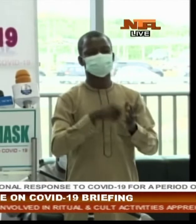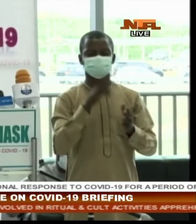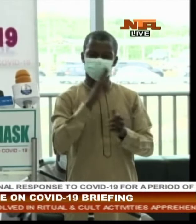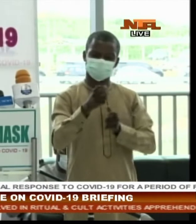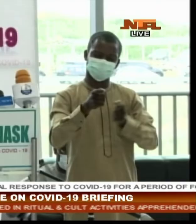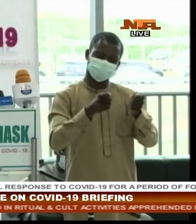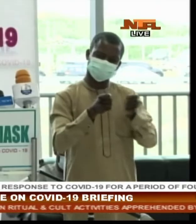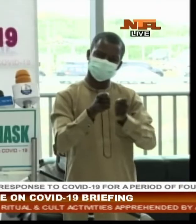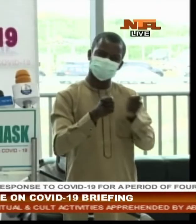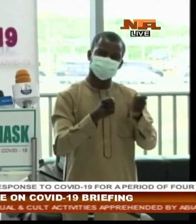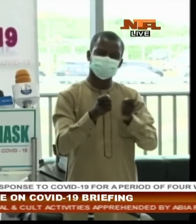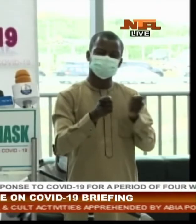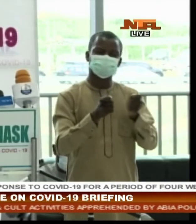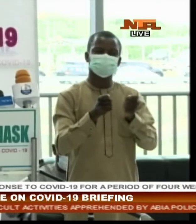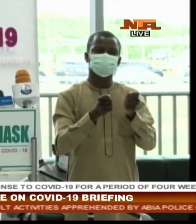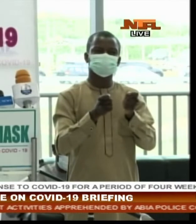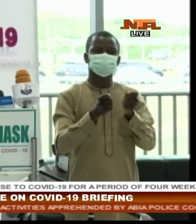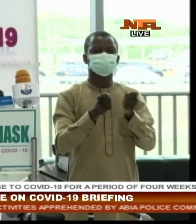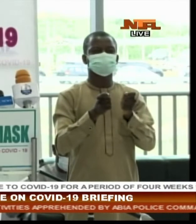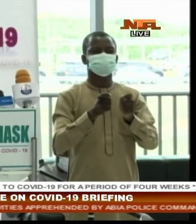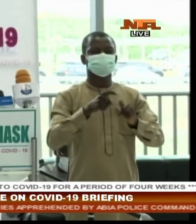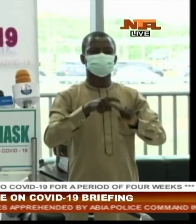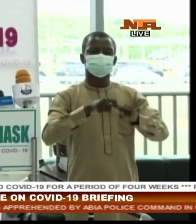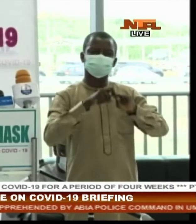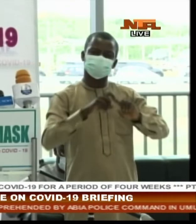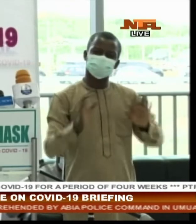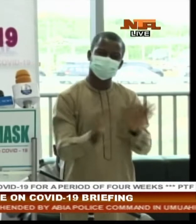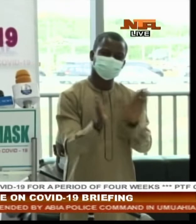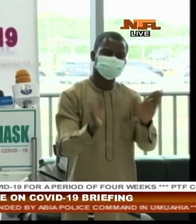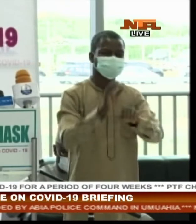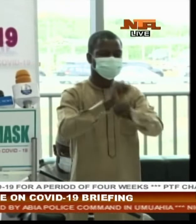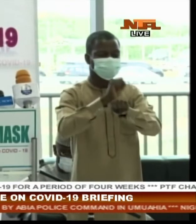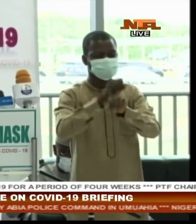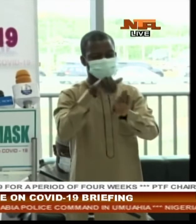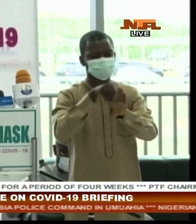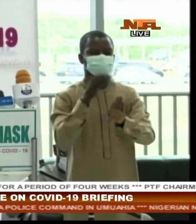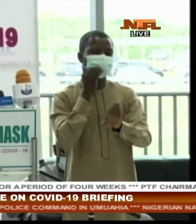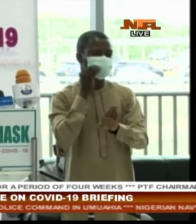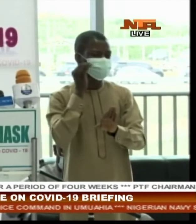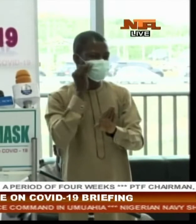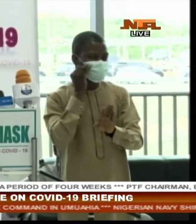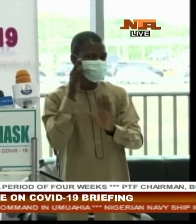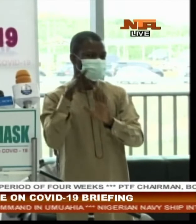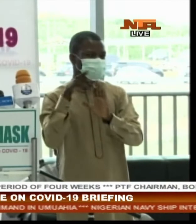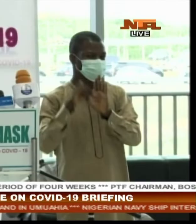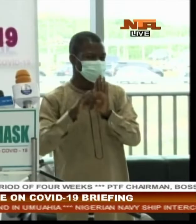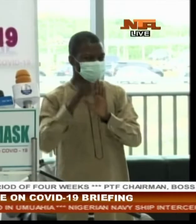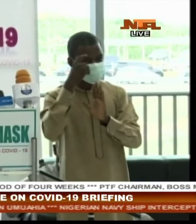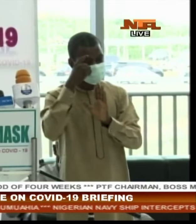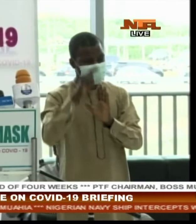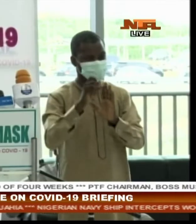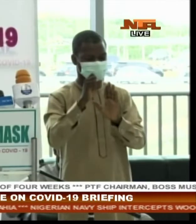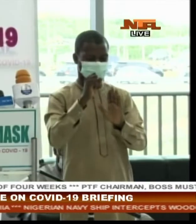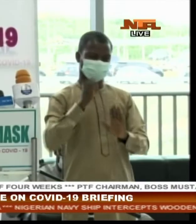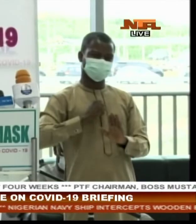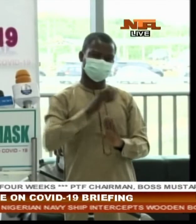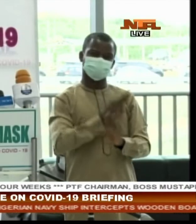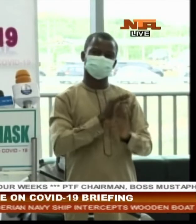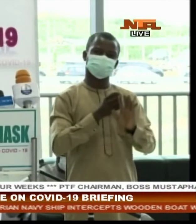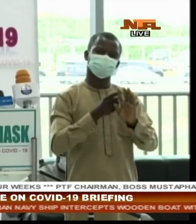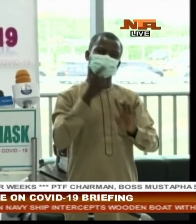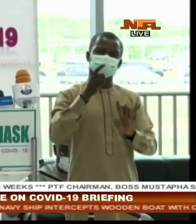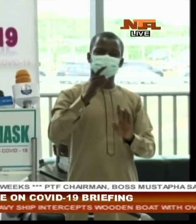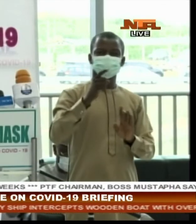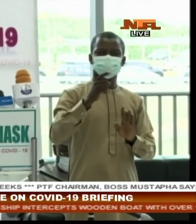maintaining the restriction and encouraging the work at home policy for staff below the level of grade